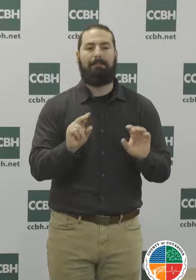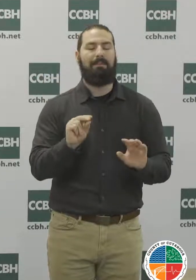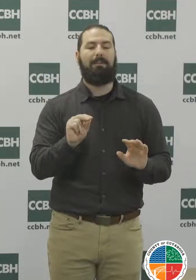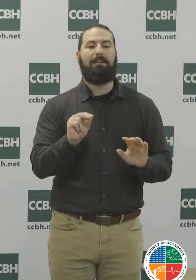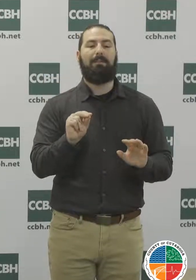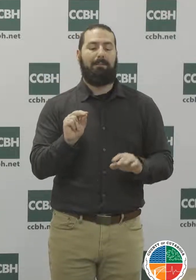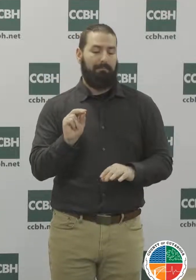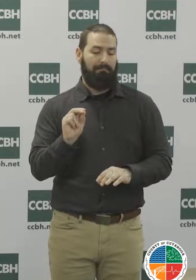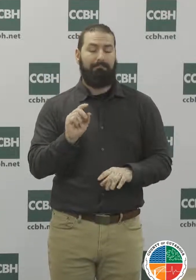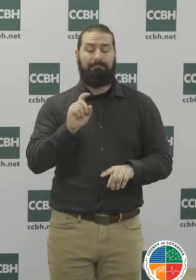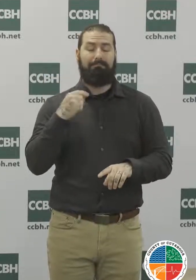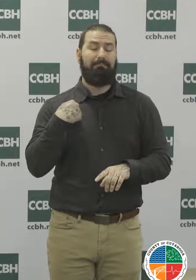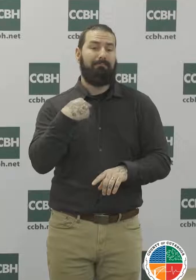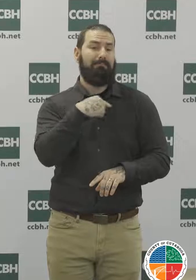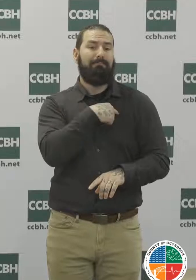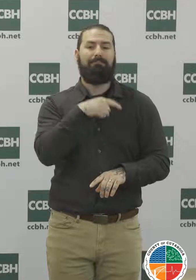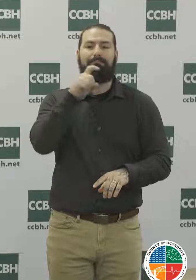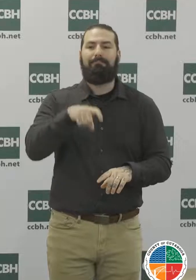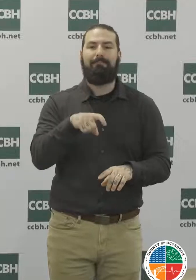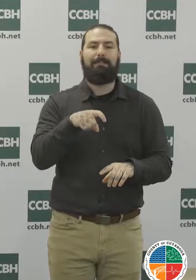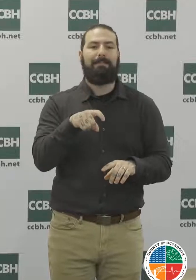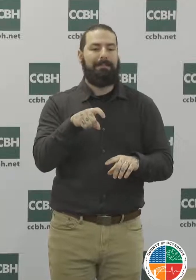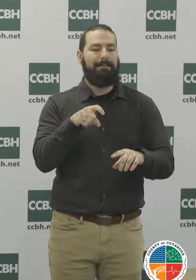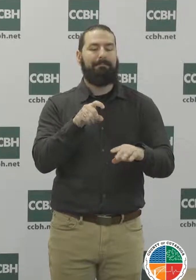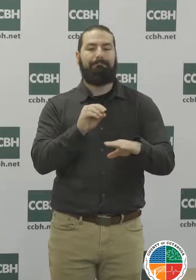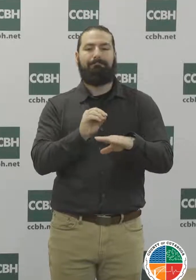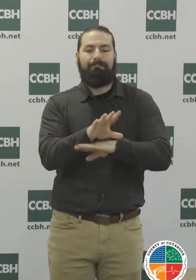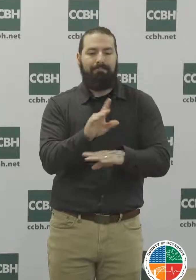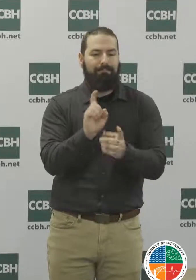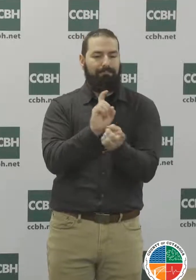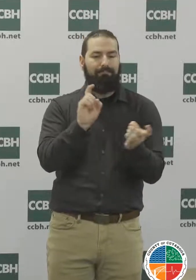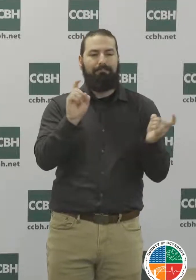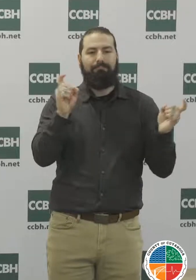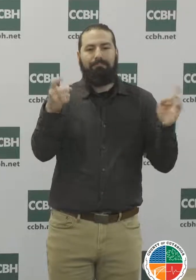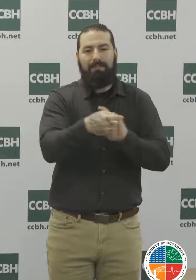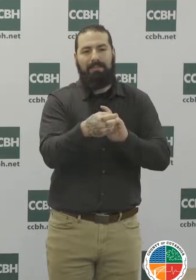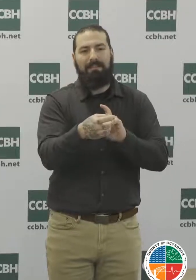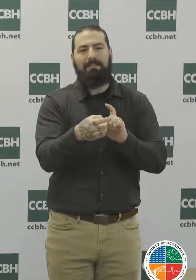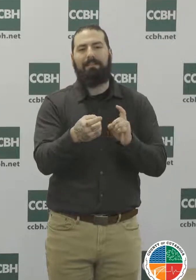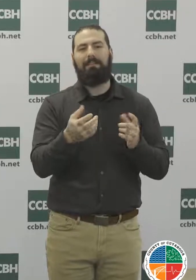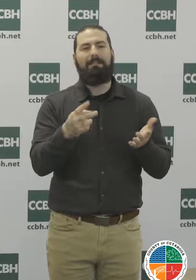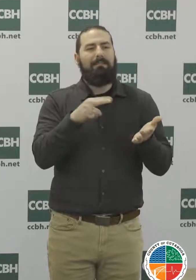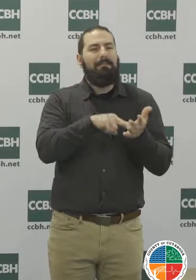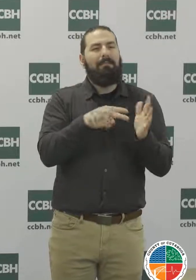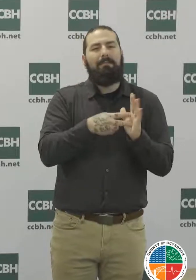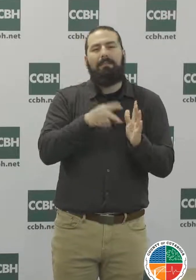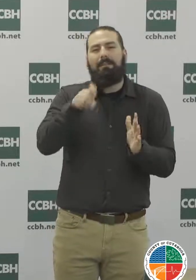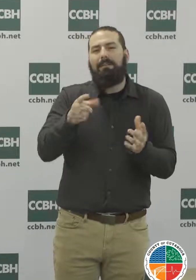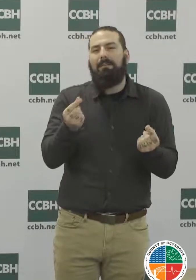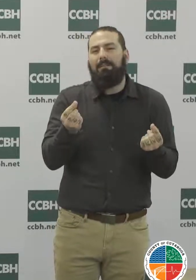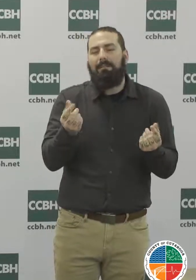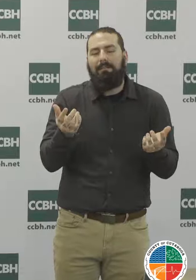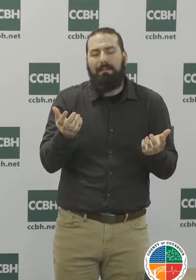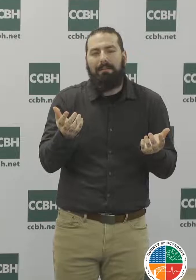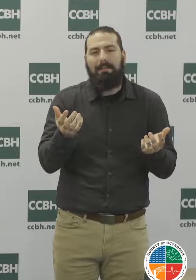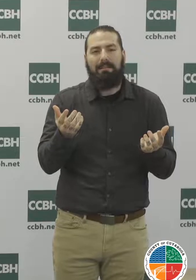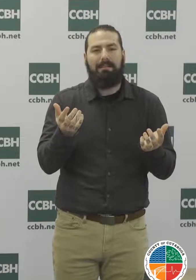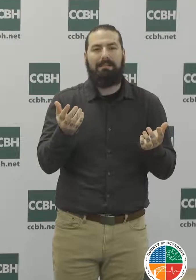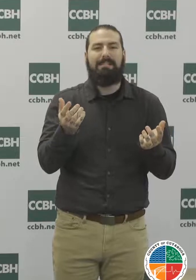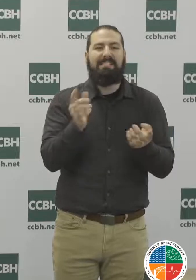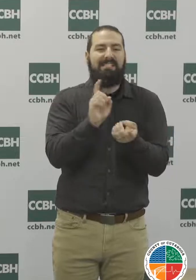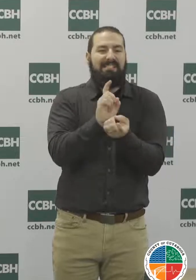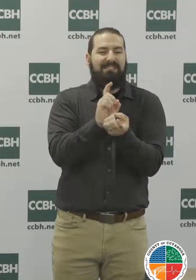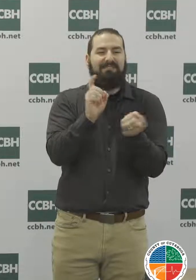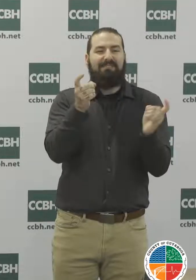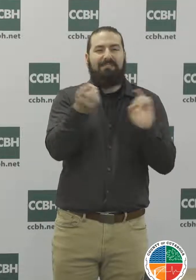spheres of influence to catalyze change. This requires transformation of our deeply